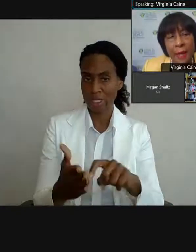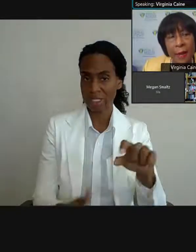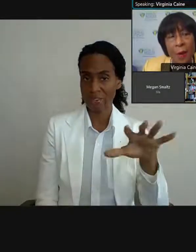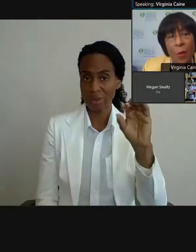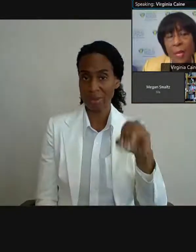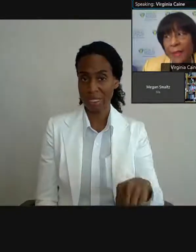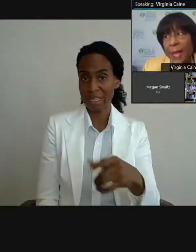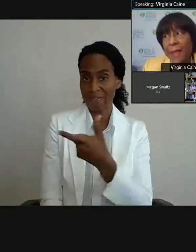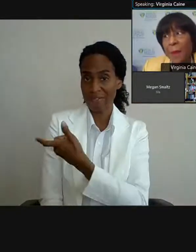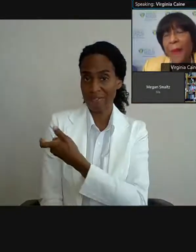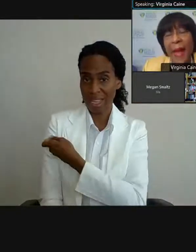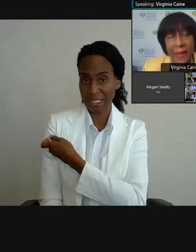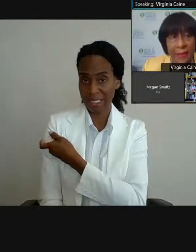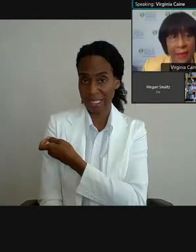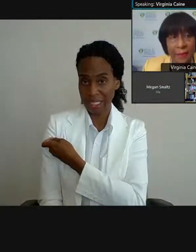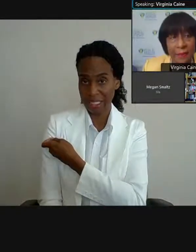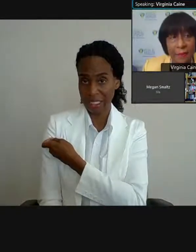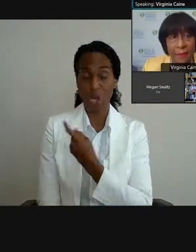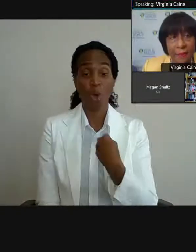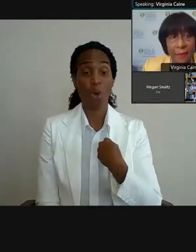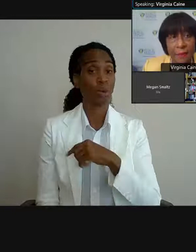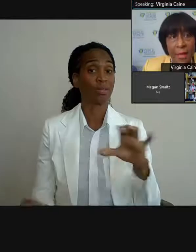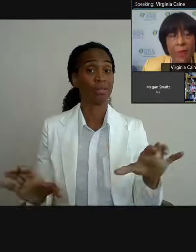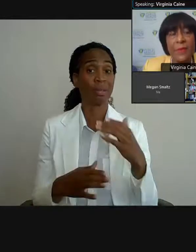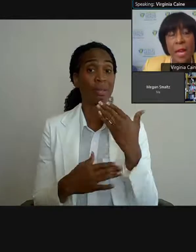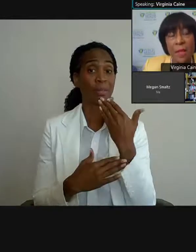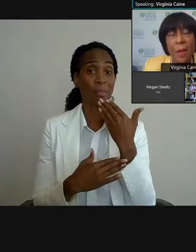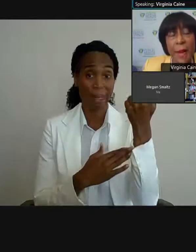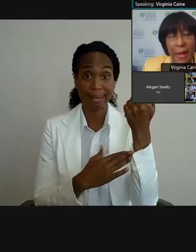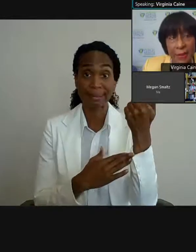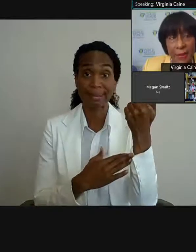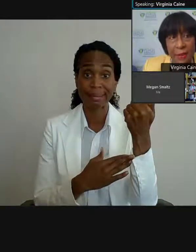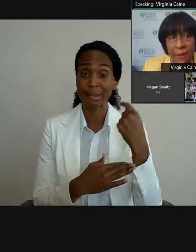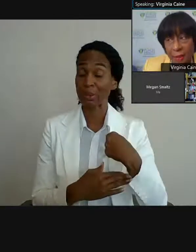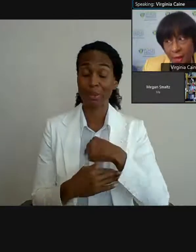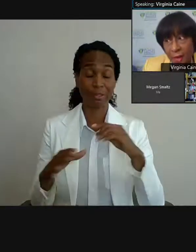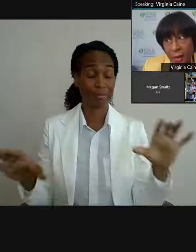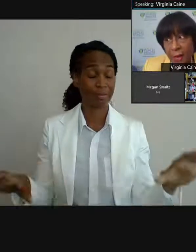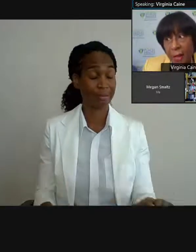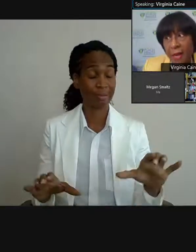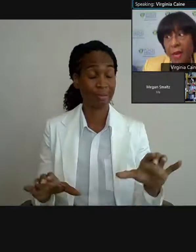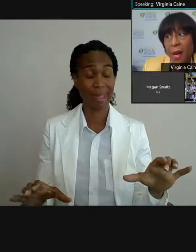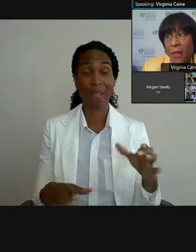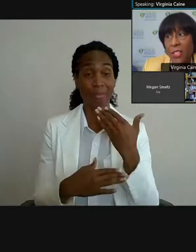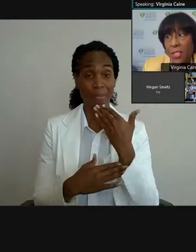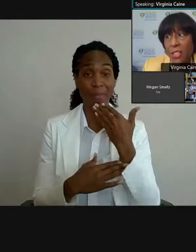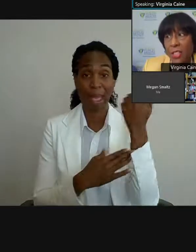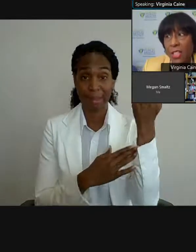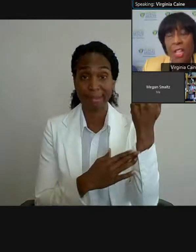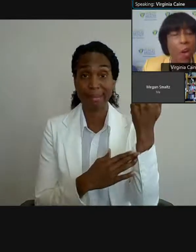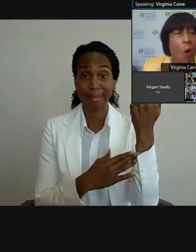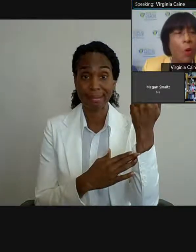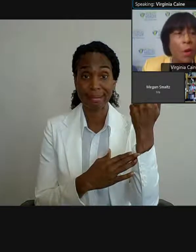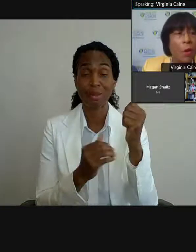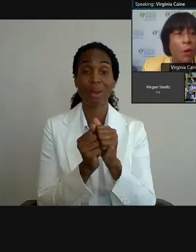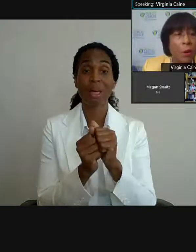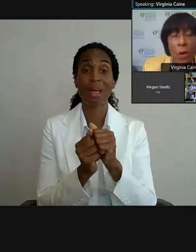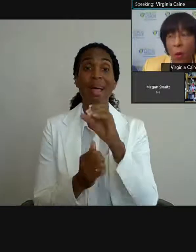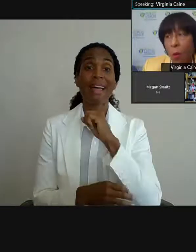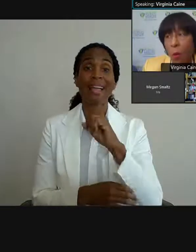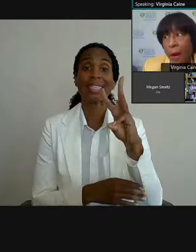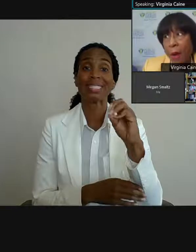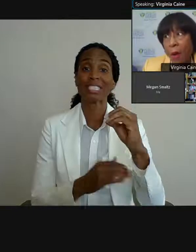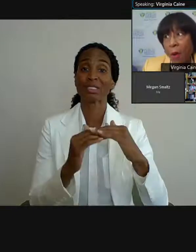vaccinated. And we have done the best. We've done the best in our 60 and